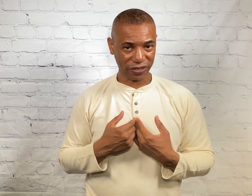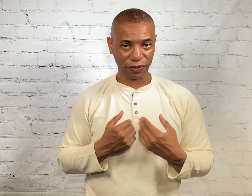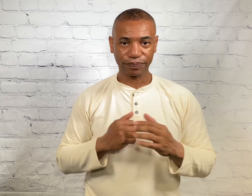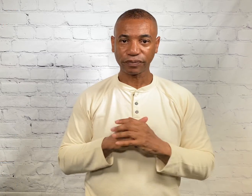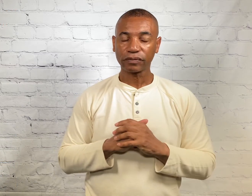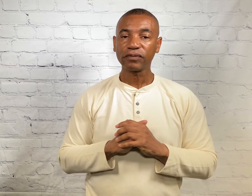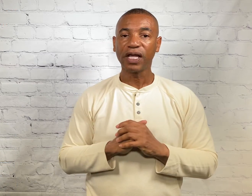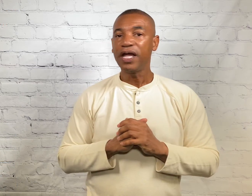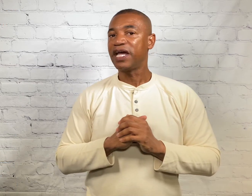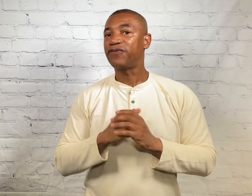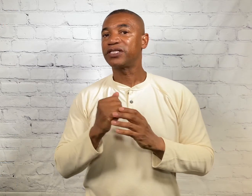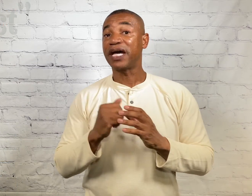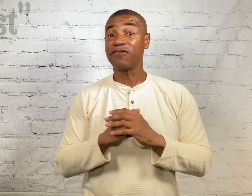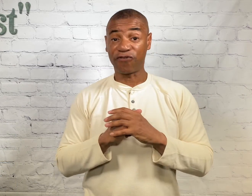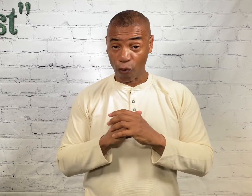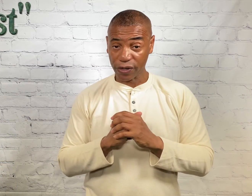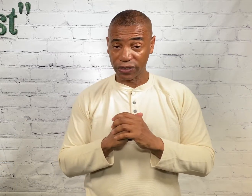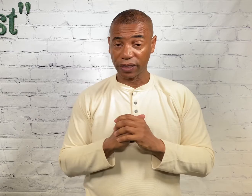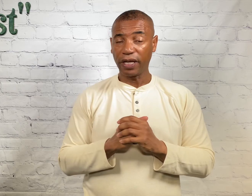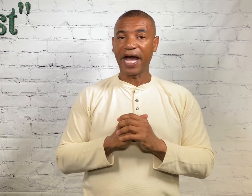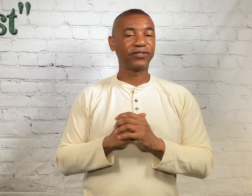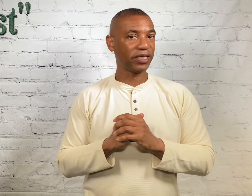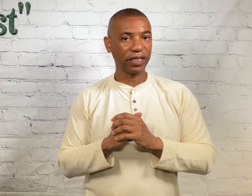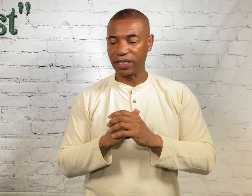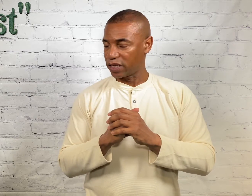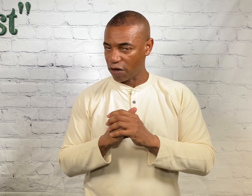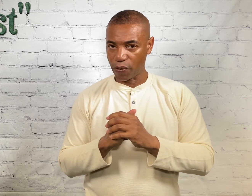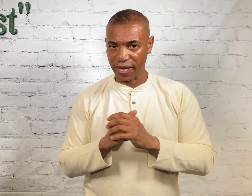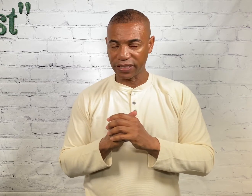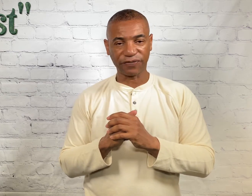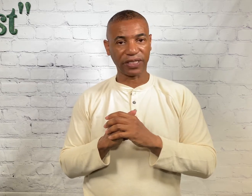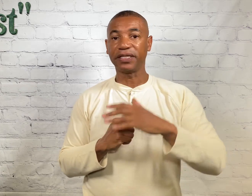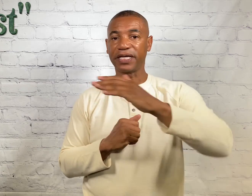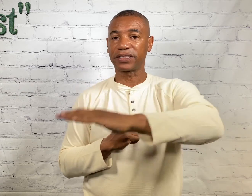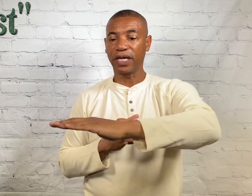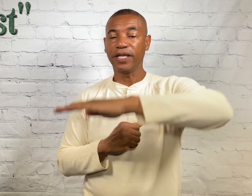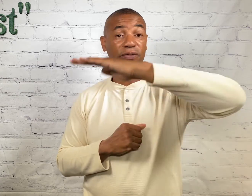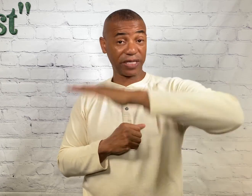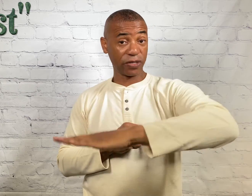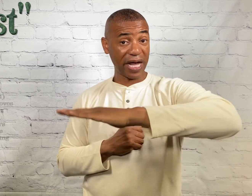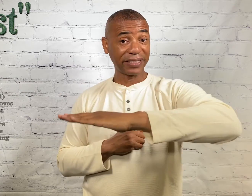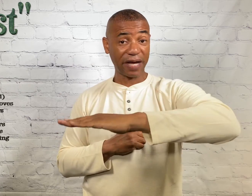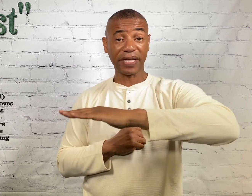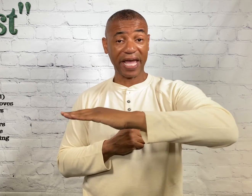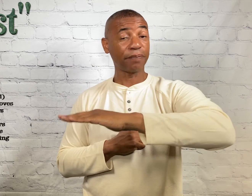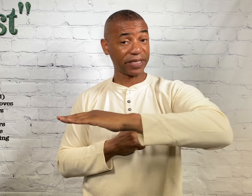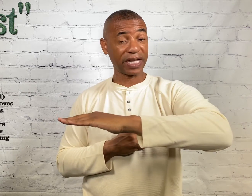desert. Now for the sign forest, I've seen it done a couple ways. I've seen this. They'll take their non-dominant hand, place that in front